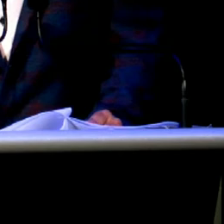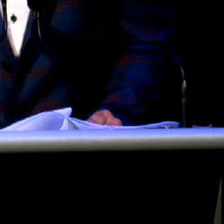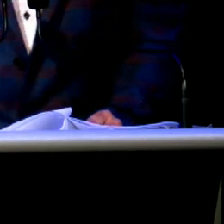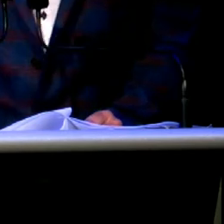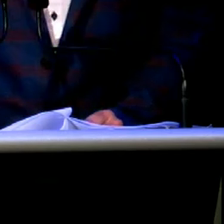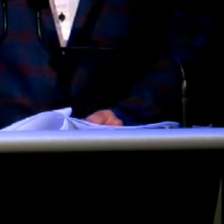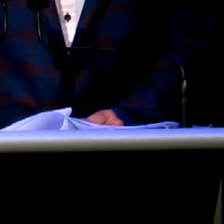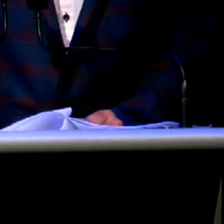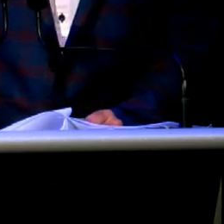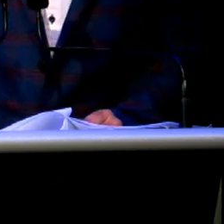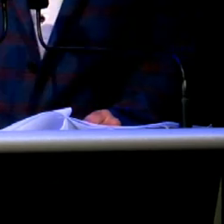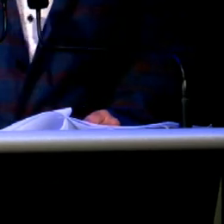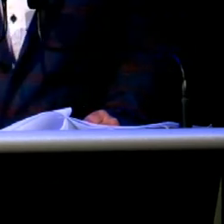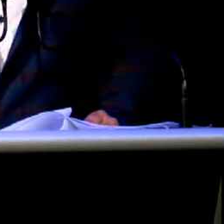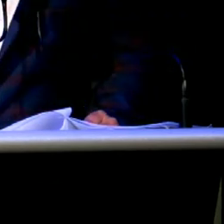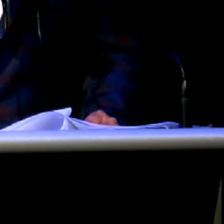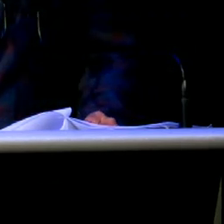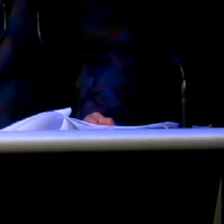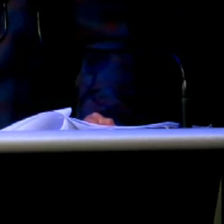super excited.